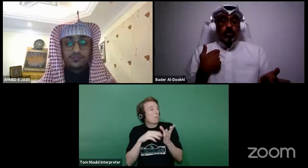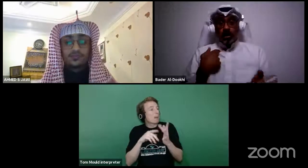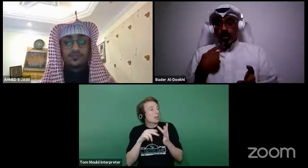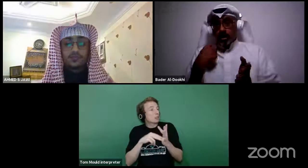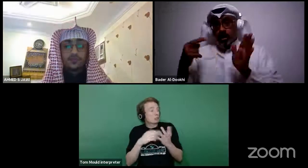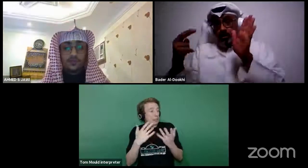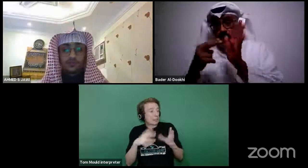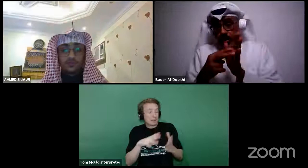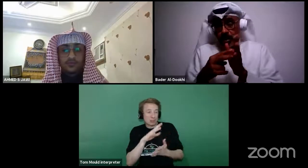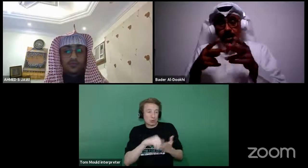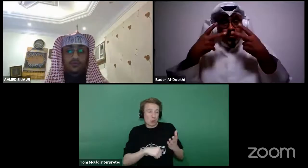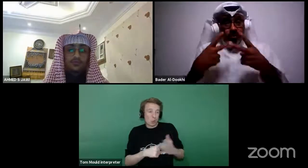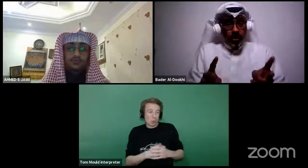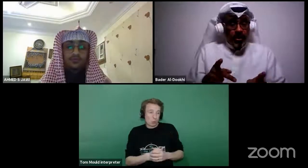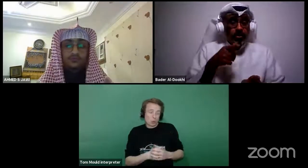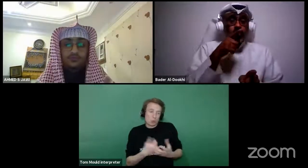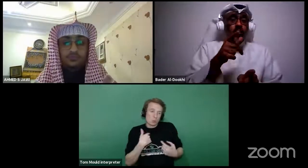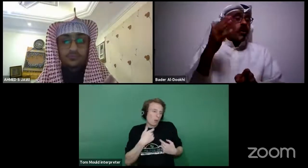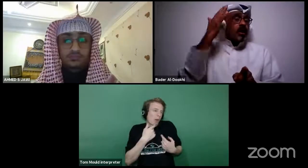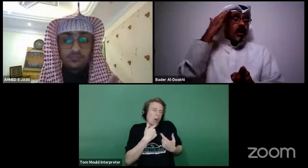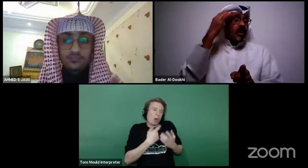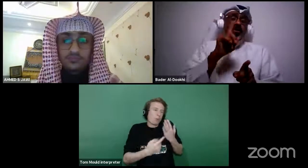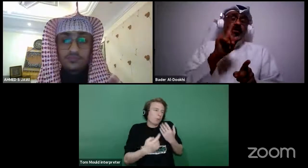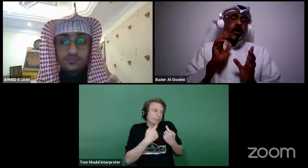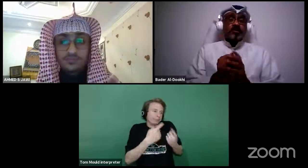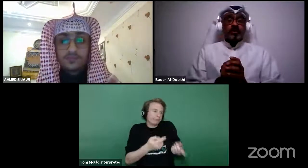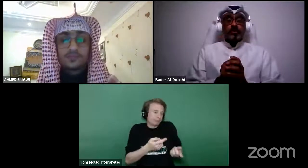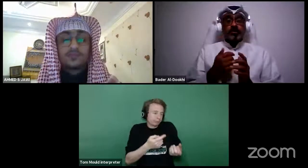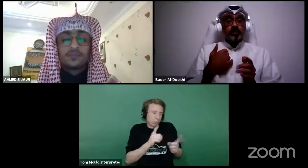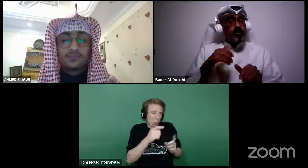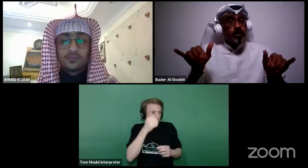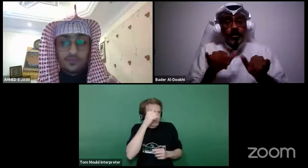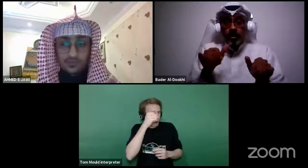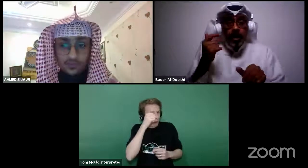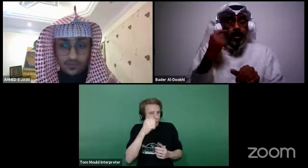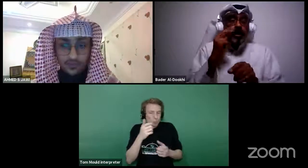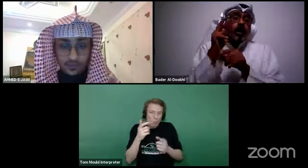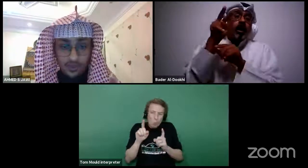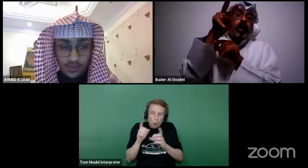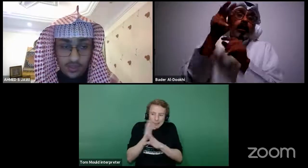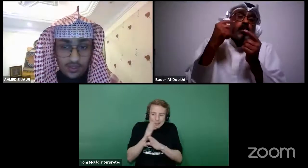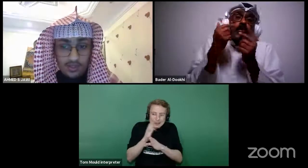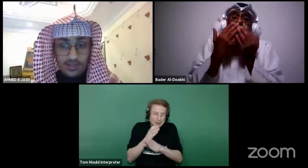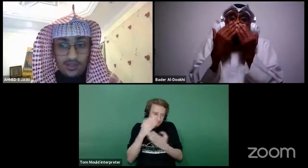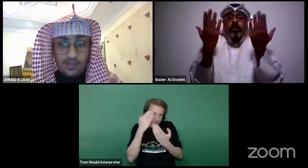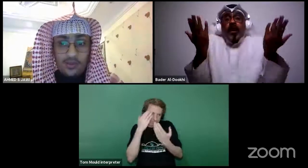except according to what we know, and we could not know the unseen.